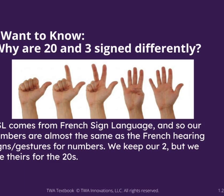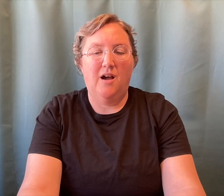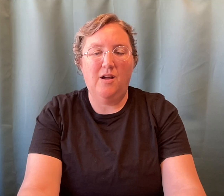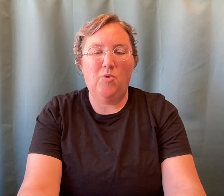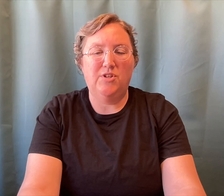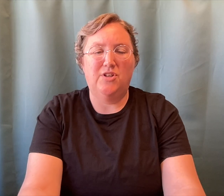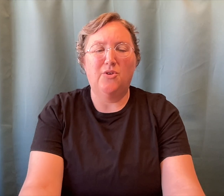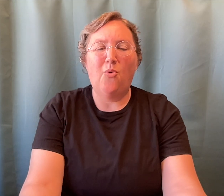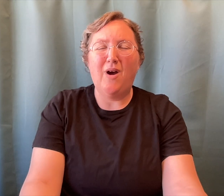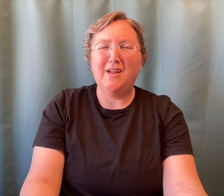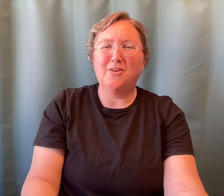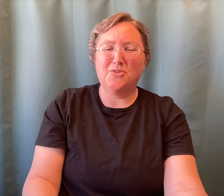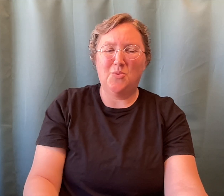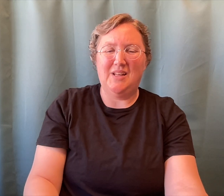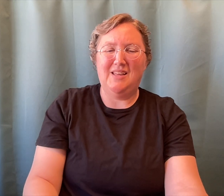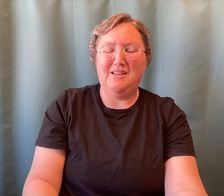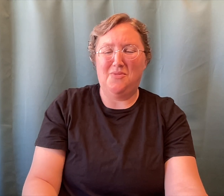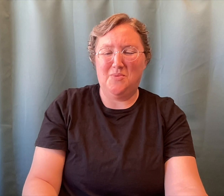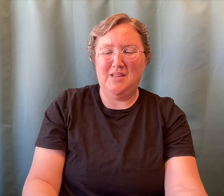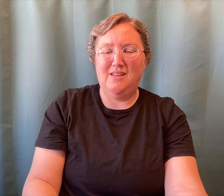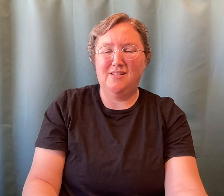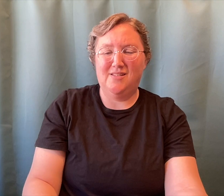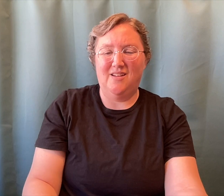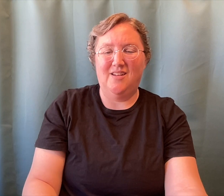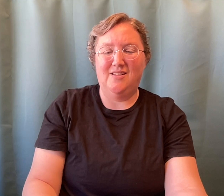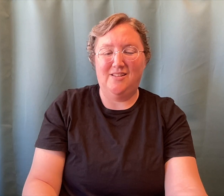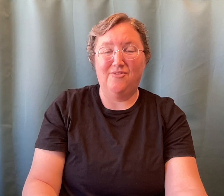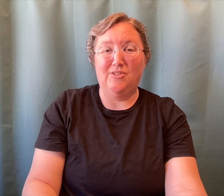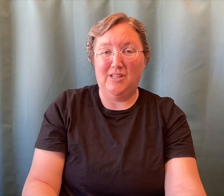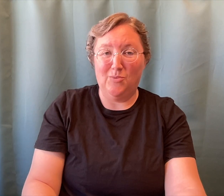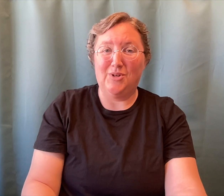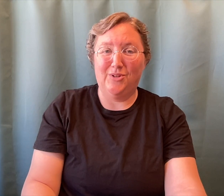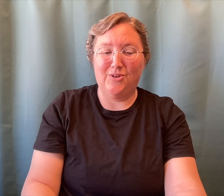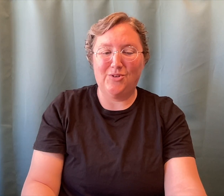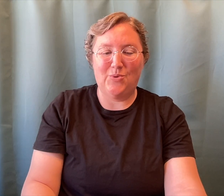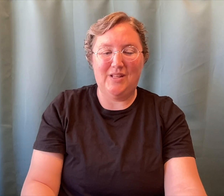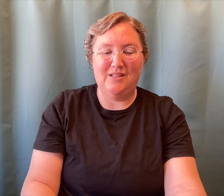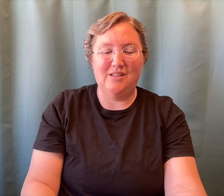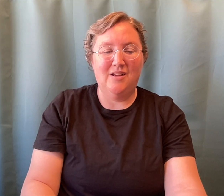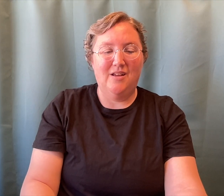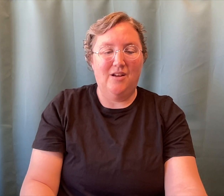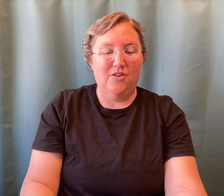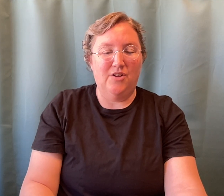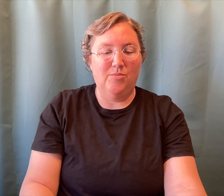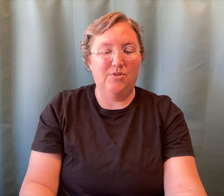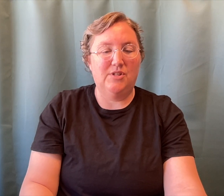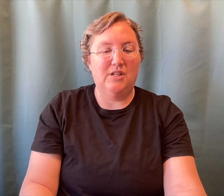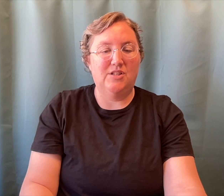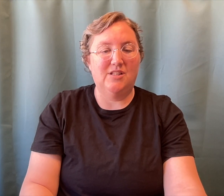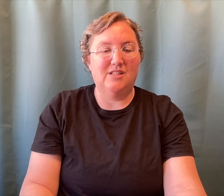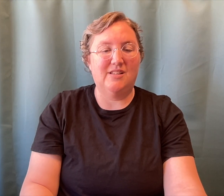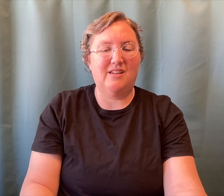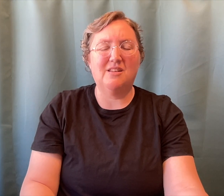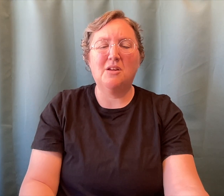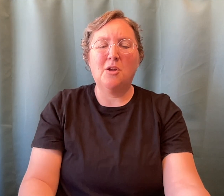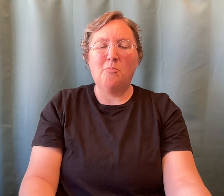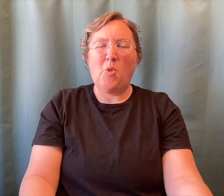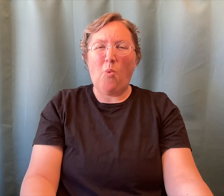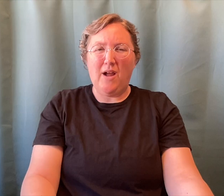I want to know, why are 20 and 3 signed differently? We're going to learn our 20s, our numbers, in just a second. Why are